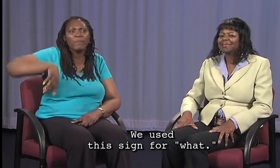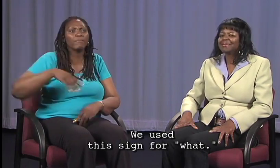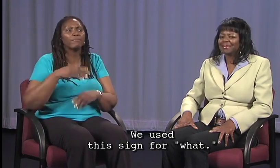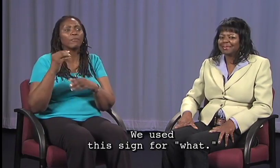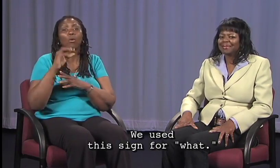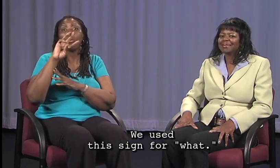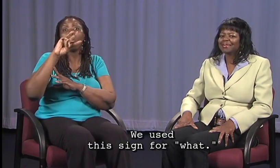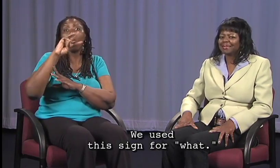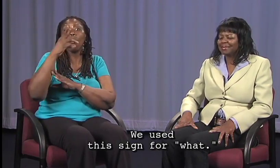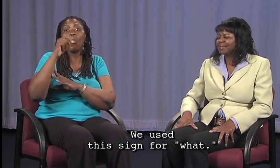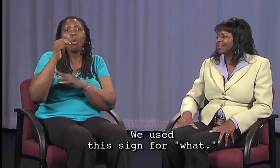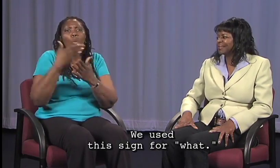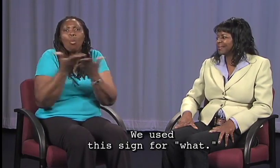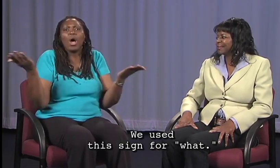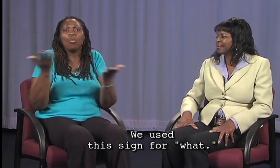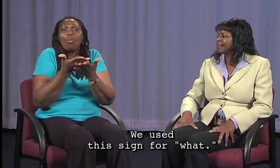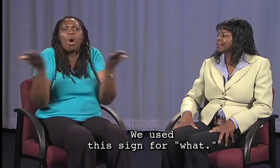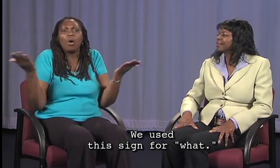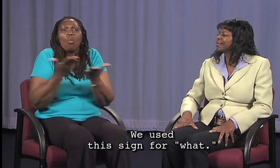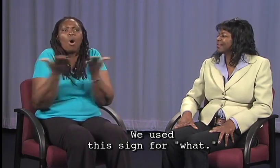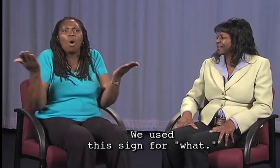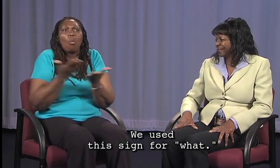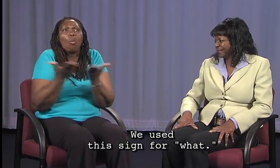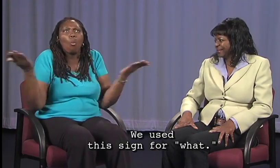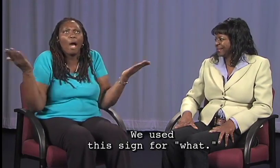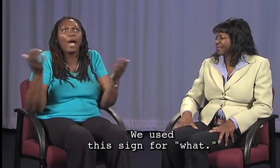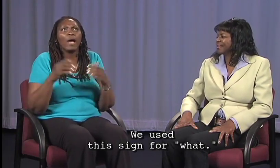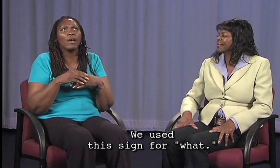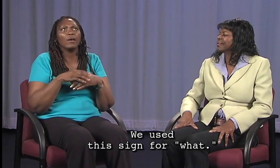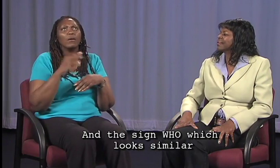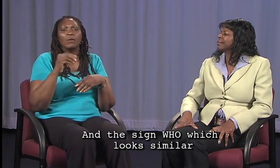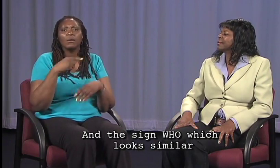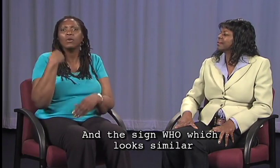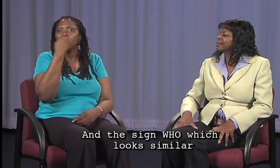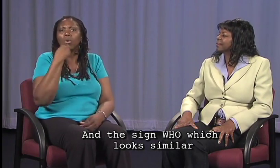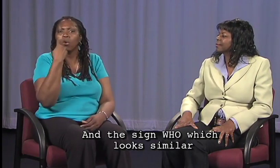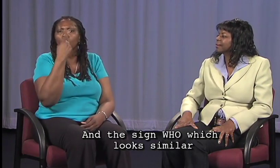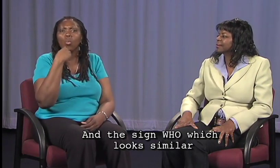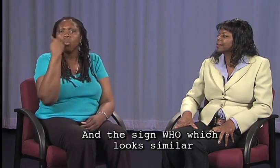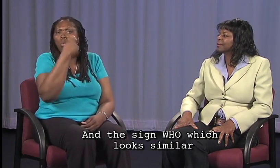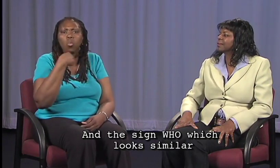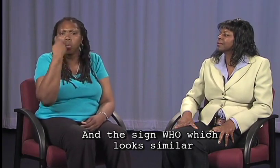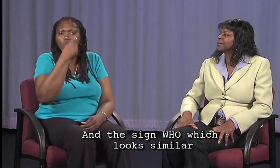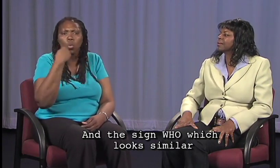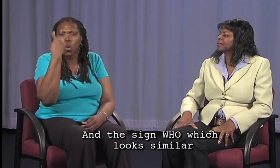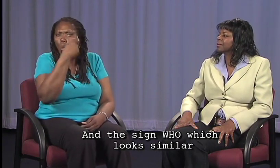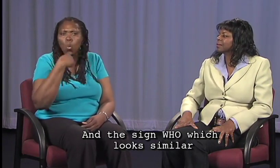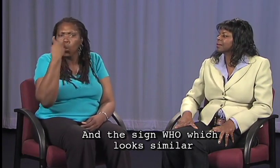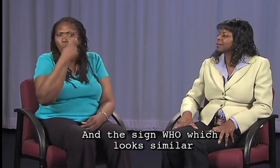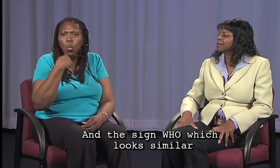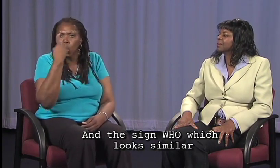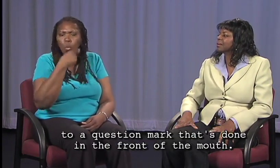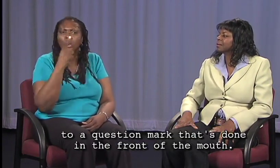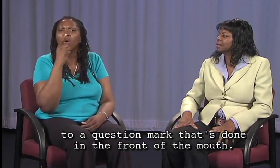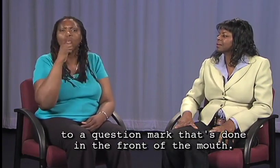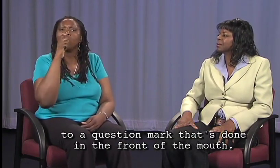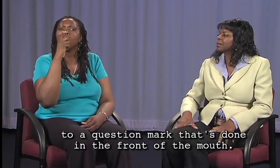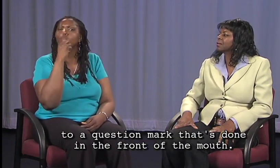motion. And we use this sign for what. And the sign who, which looks similar to a